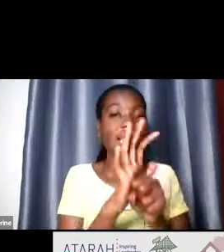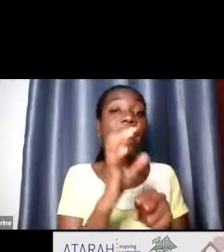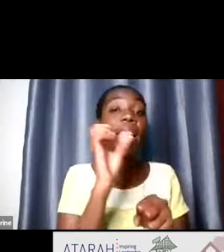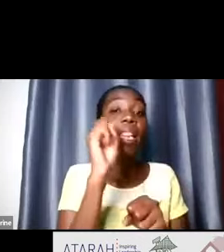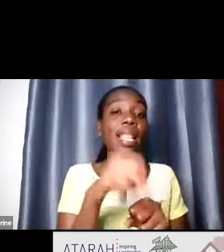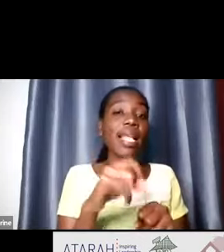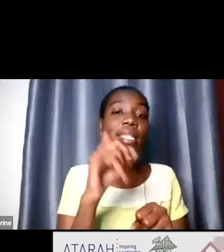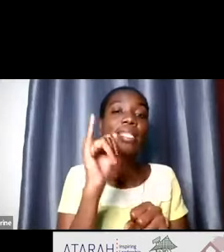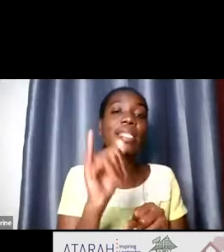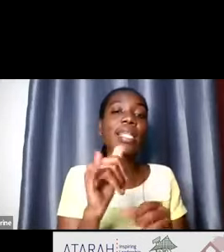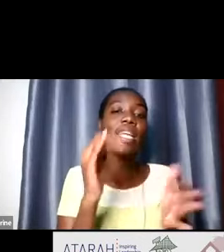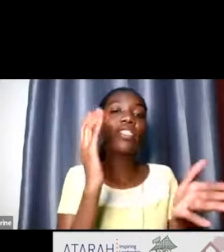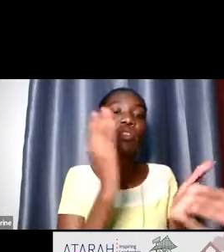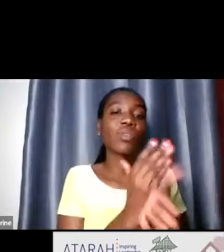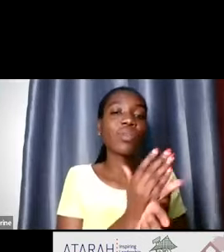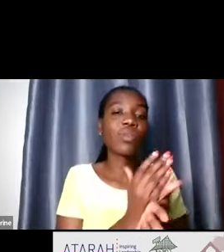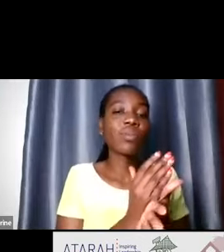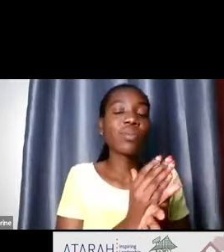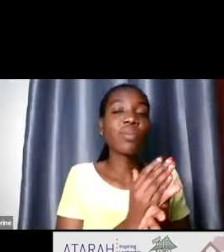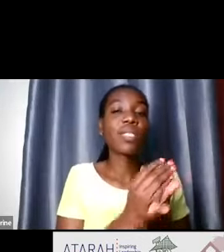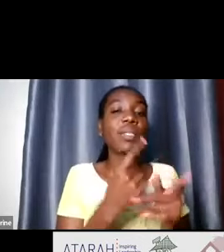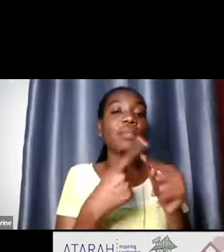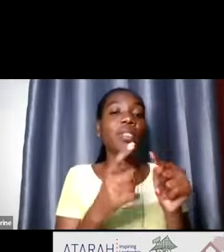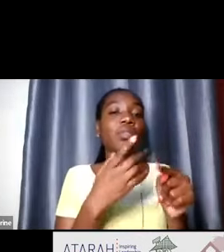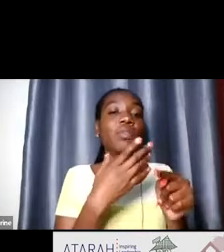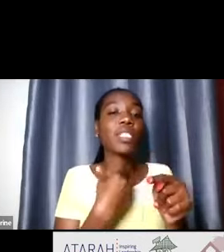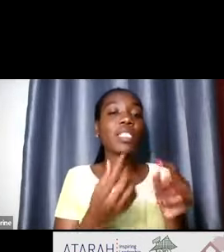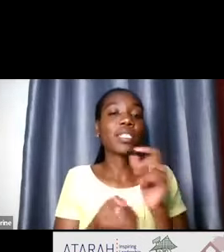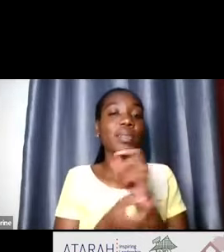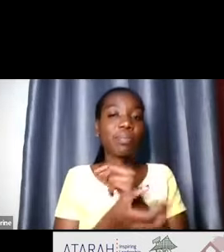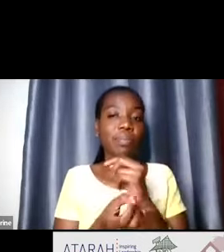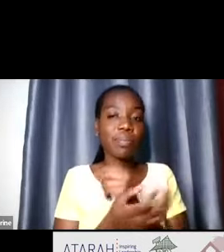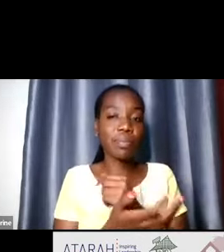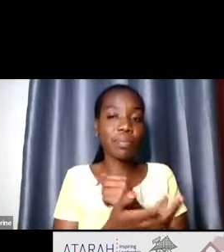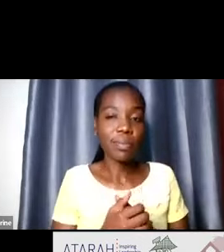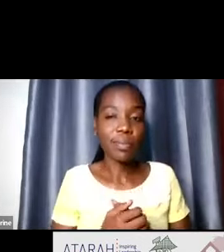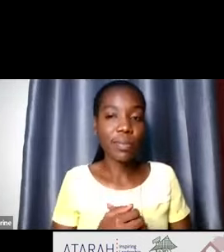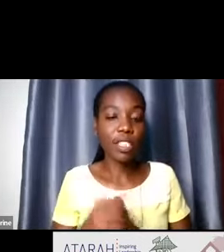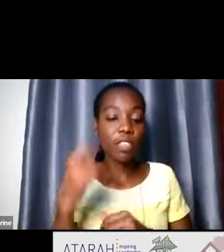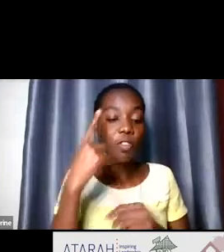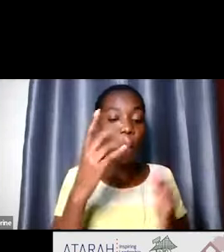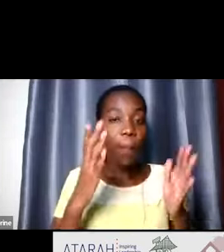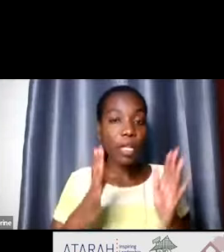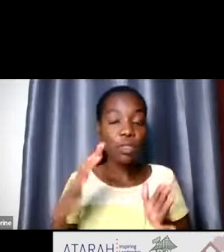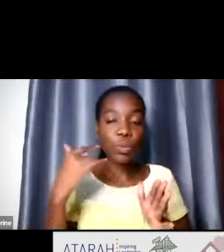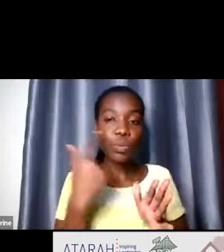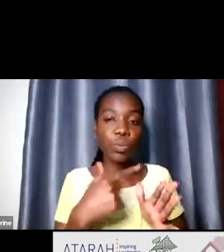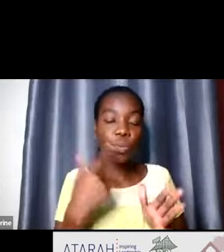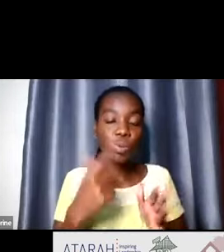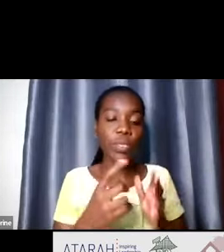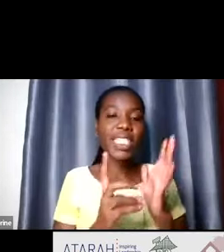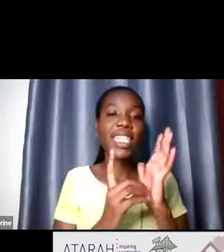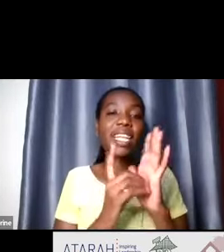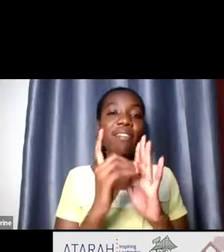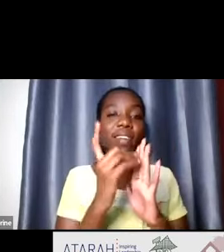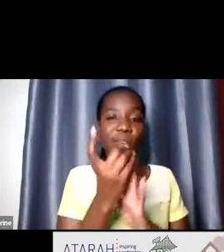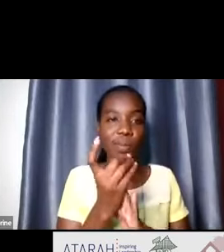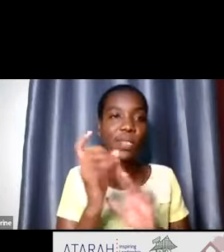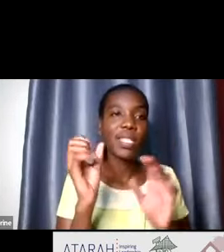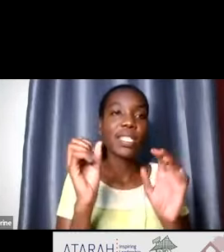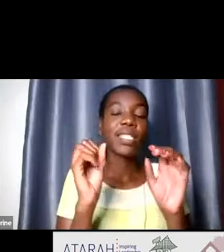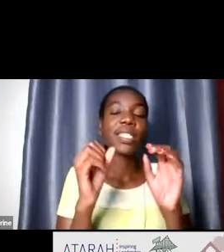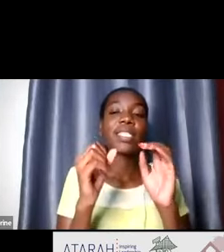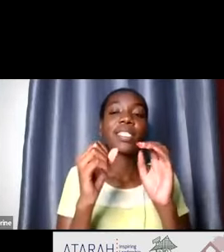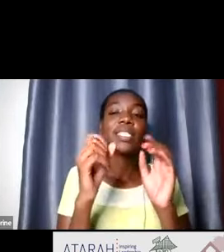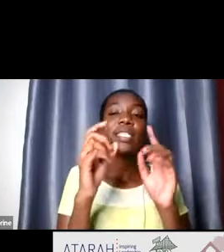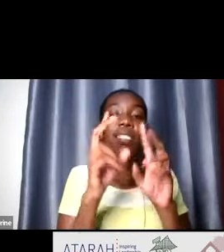Yes, it is true, but let me clarify. For persons who have developed the symptoms associated